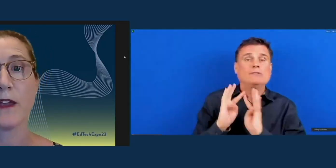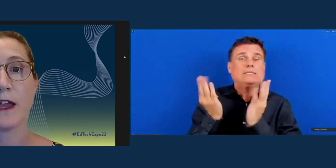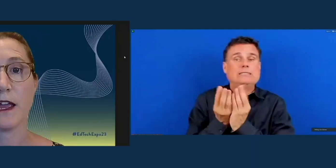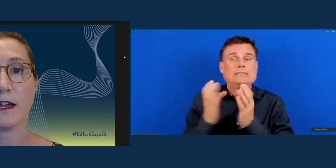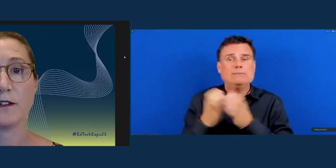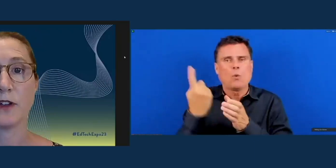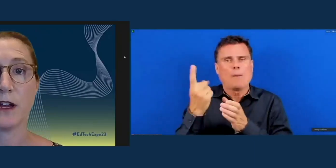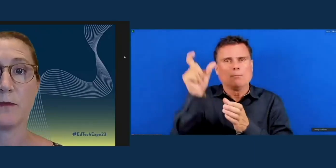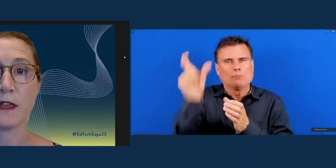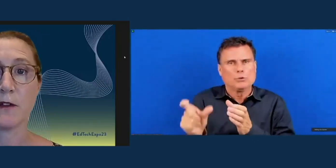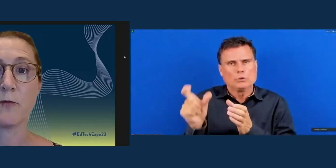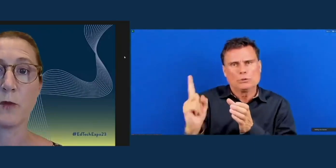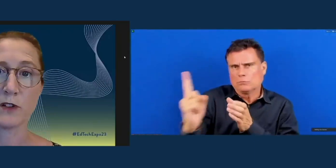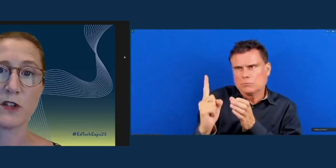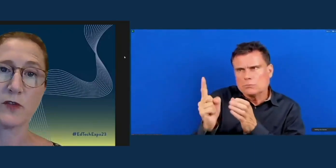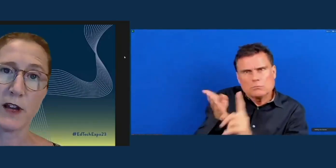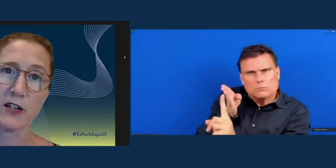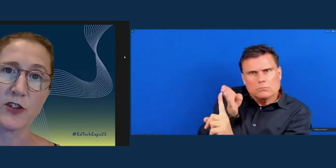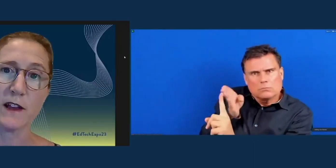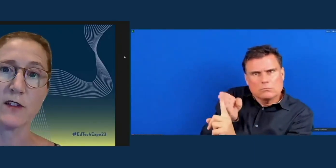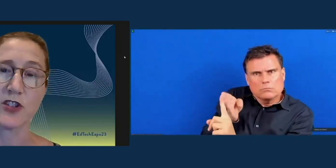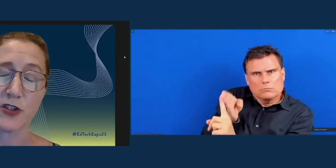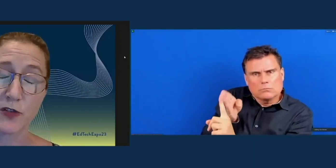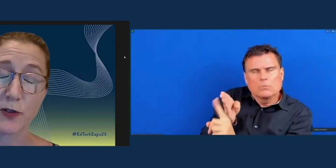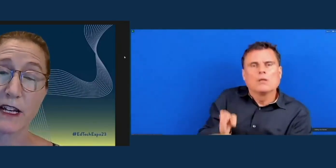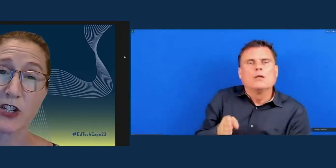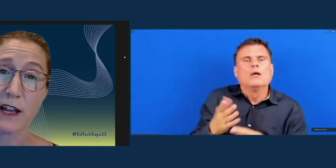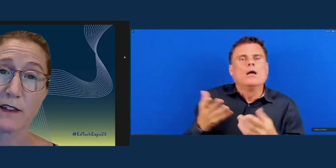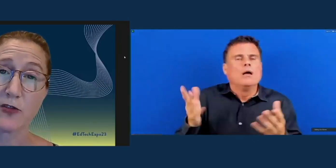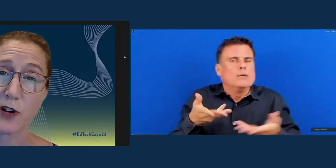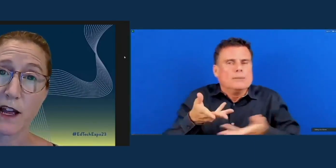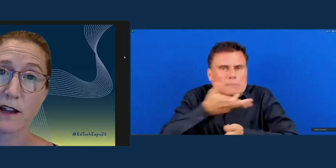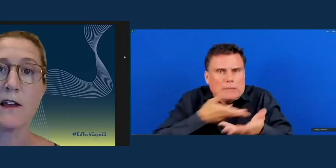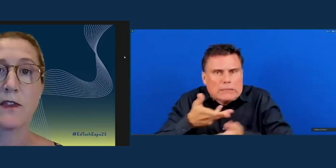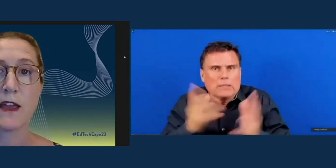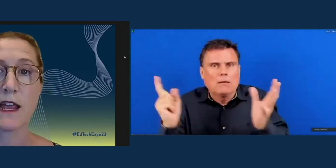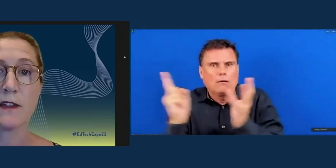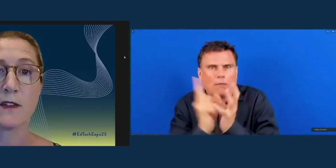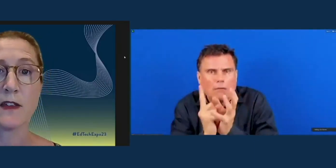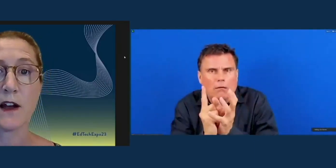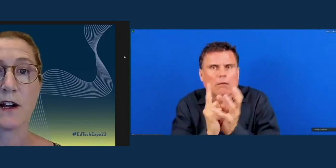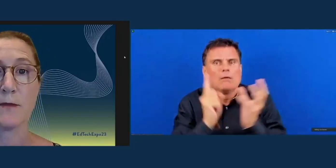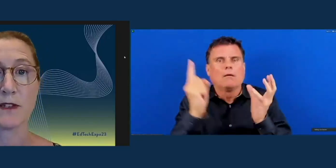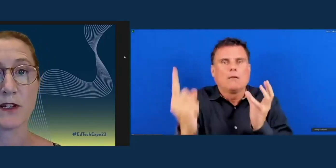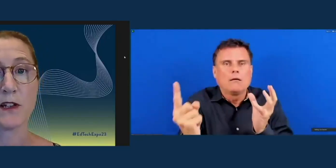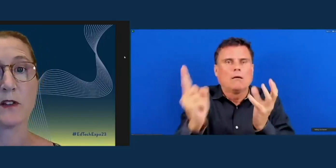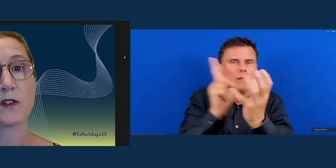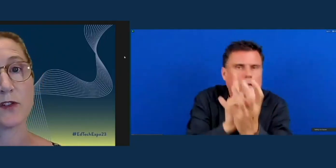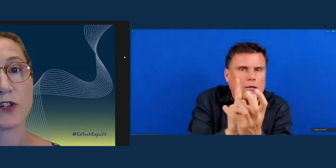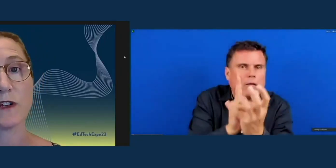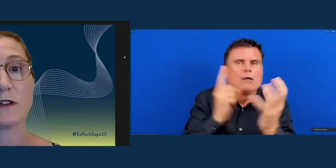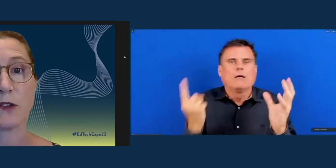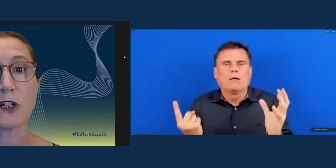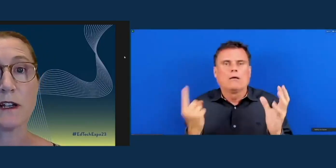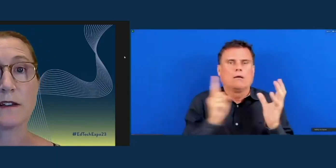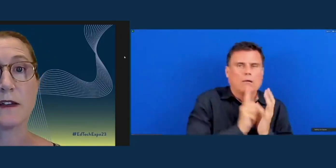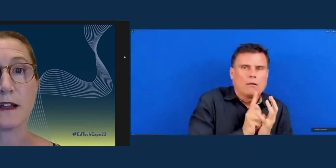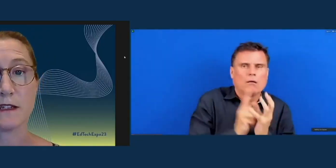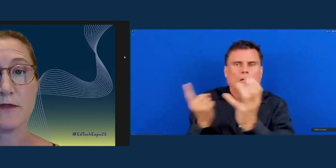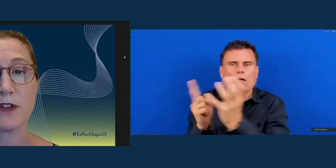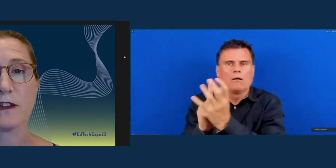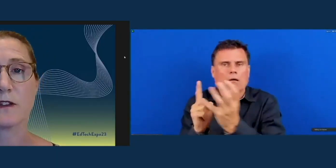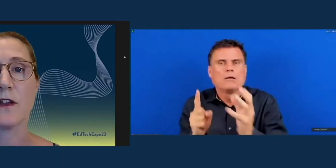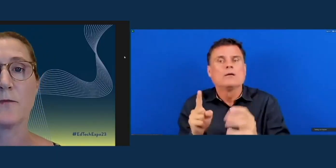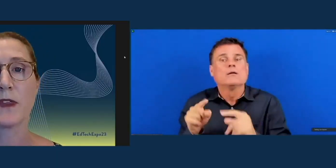partner, and they worked to strategize and track the ACR materials, solutions, and learnings